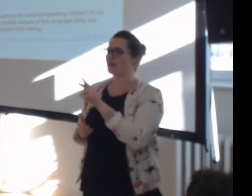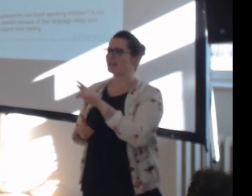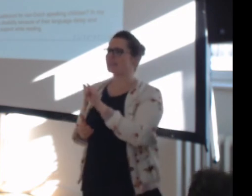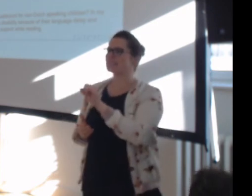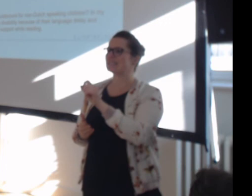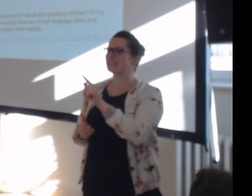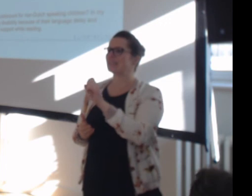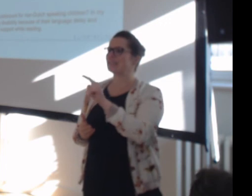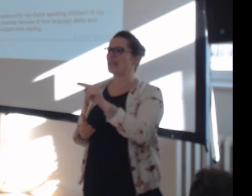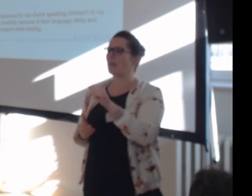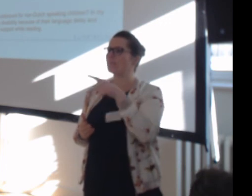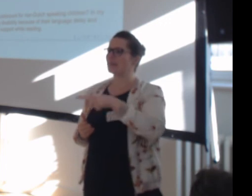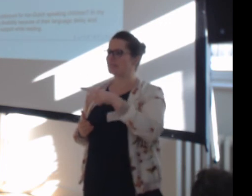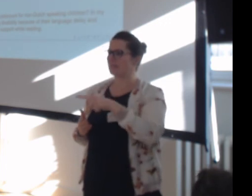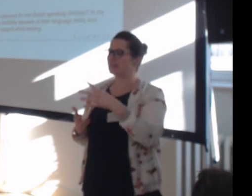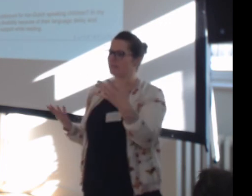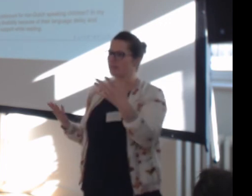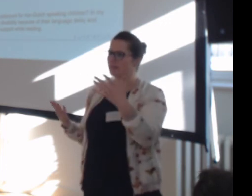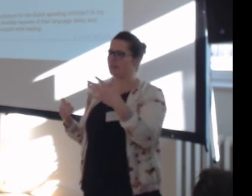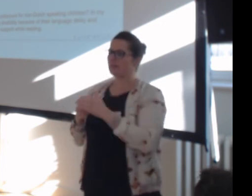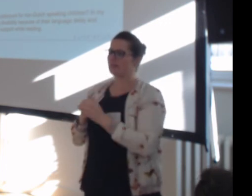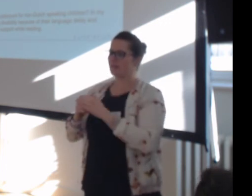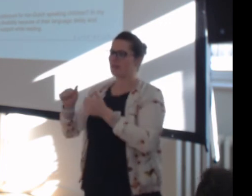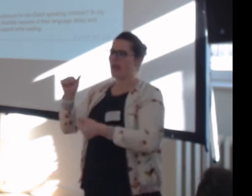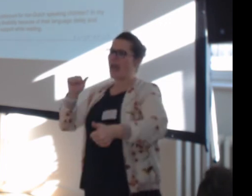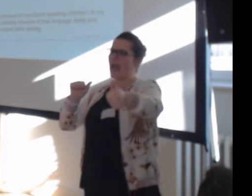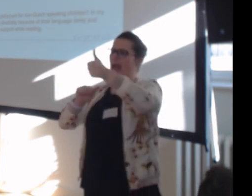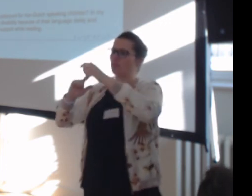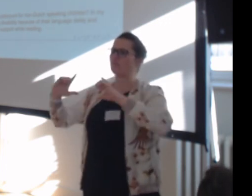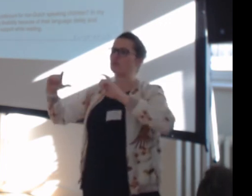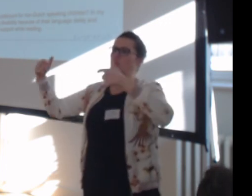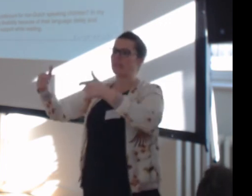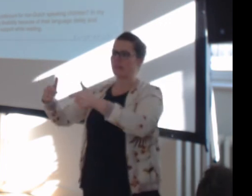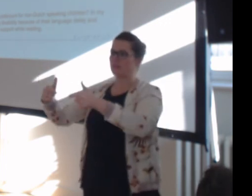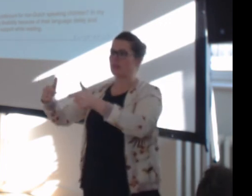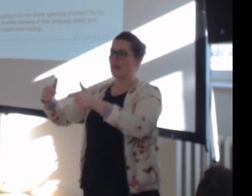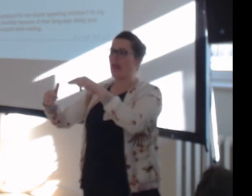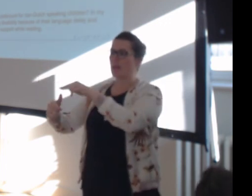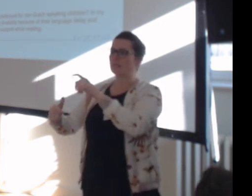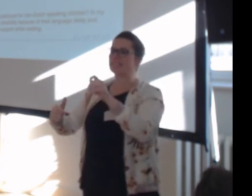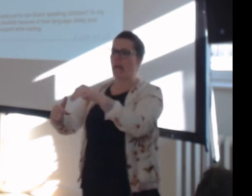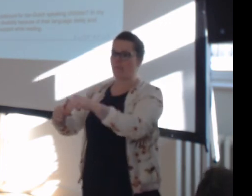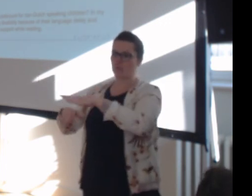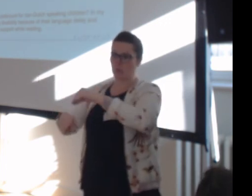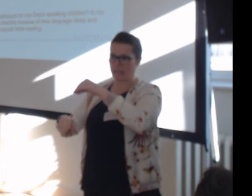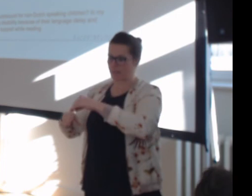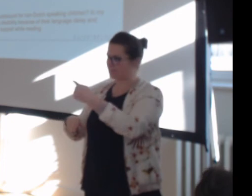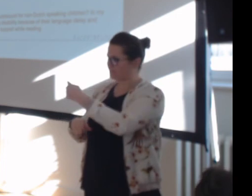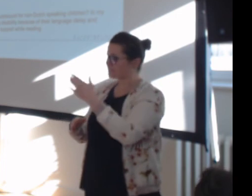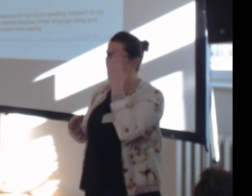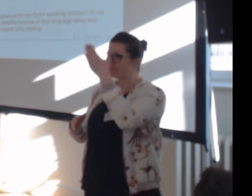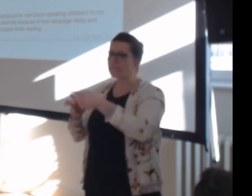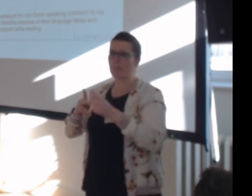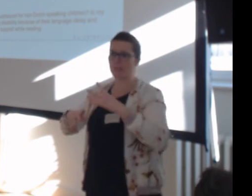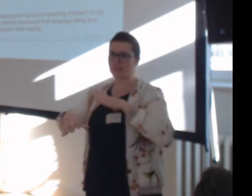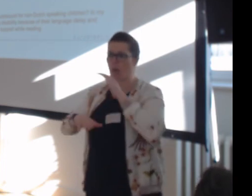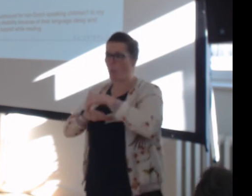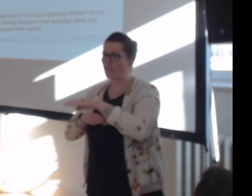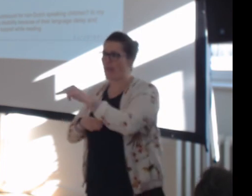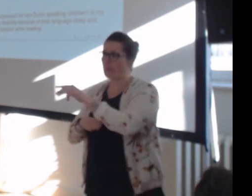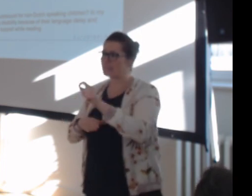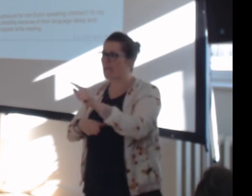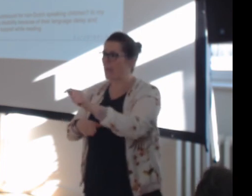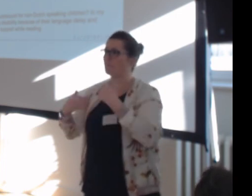Christina Passat, librarian and head of the unit for acquisition at MTM in Sweden. She will tell us more about MTM's work with the